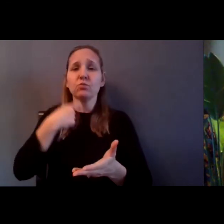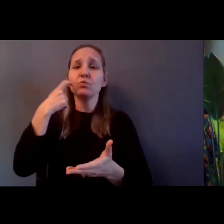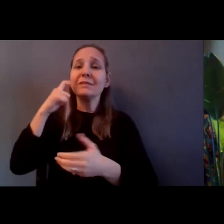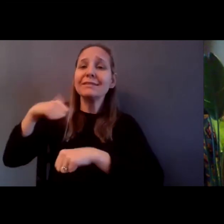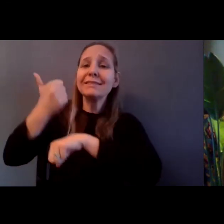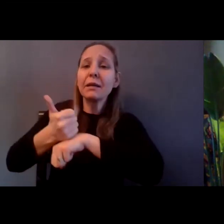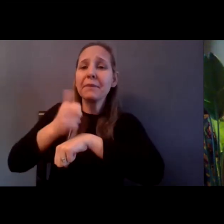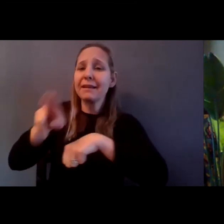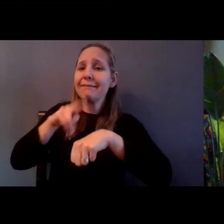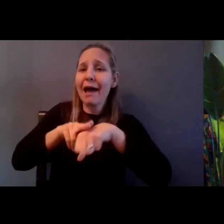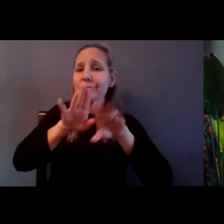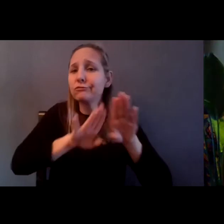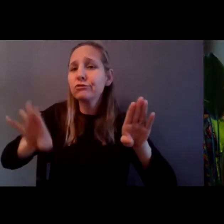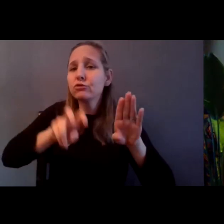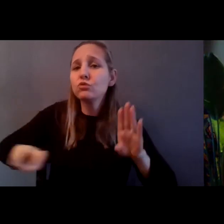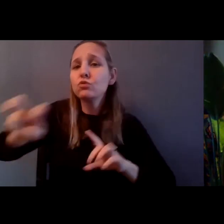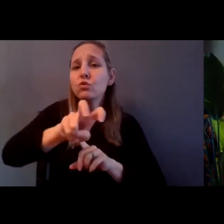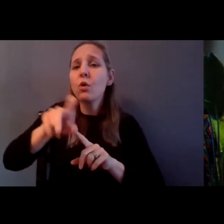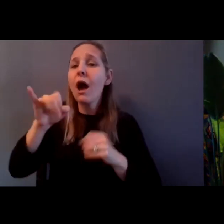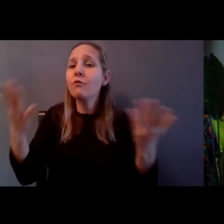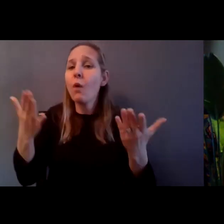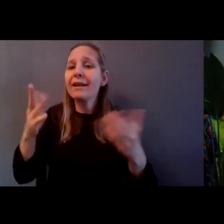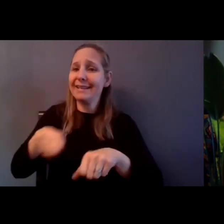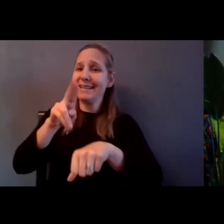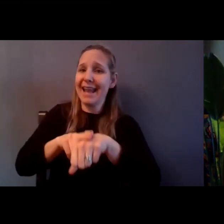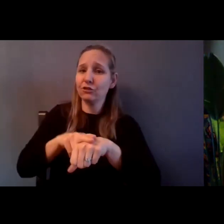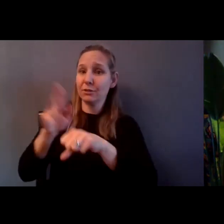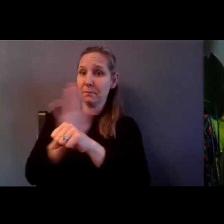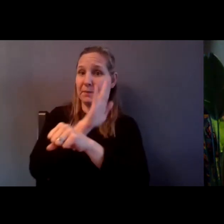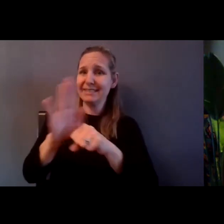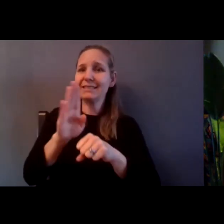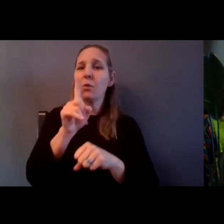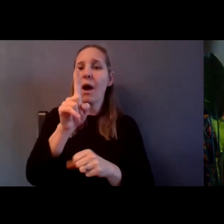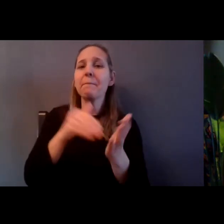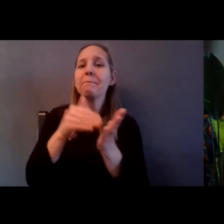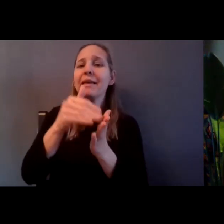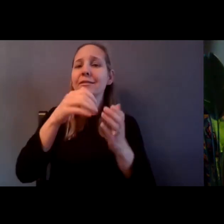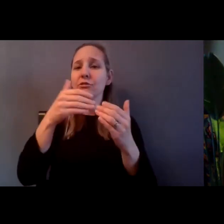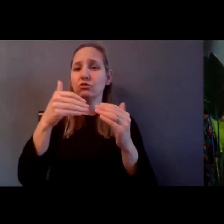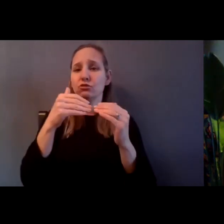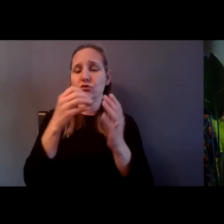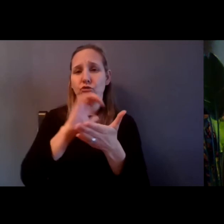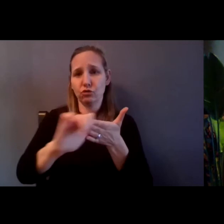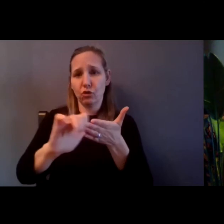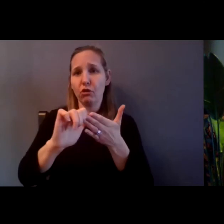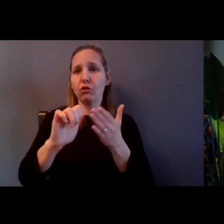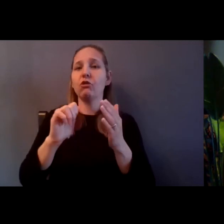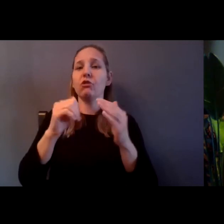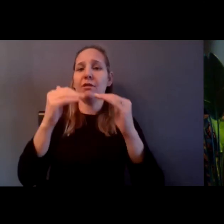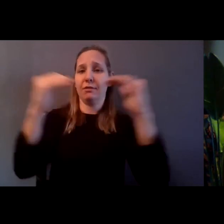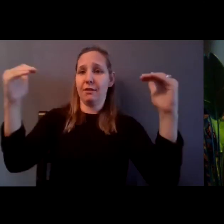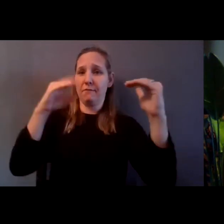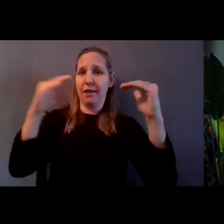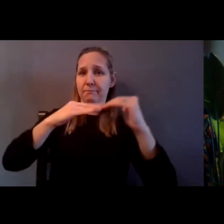of nations doing business at $1 billion levels and above. My work at the Institute